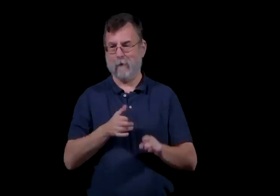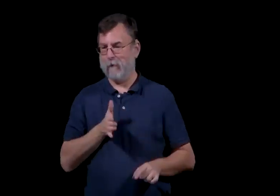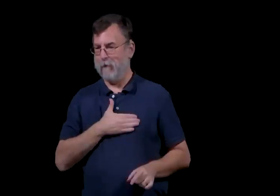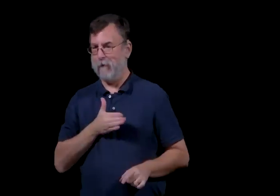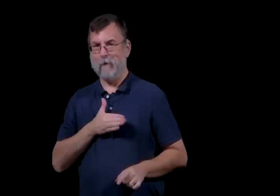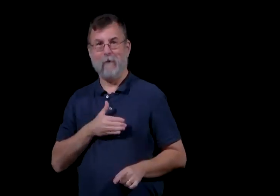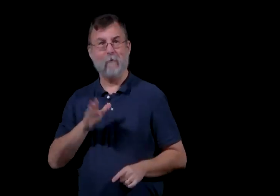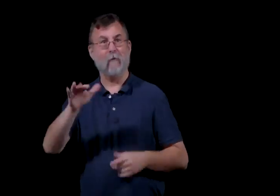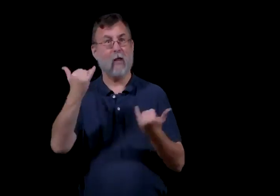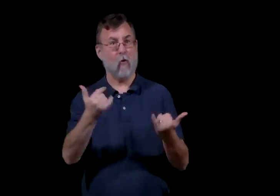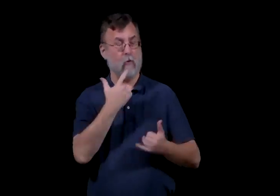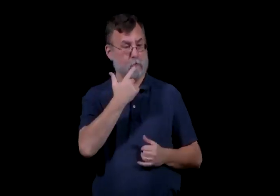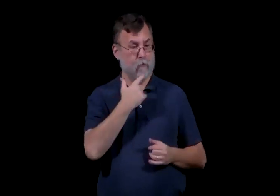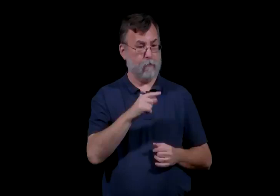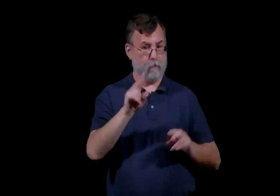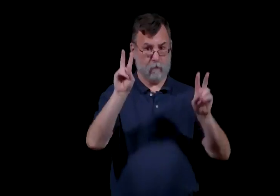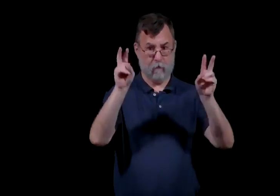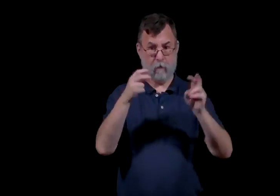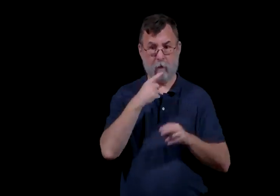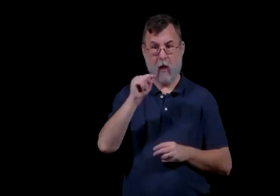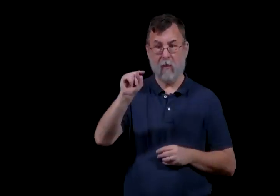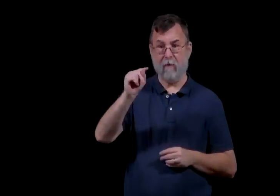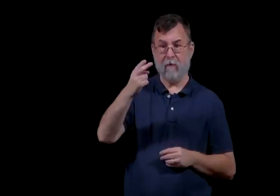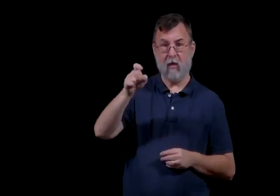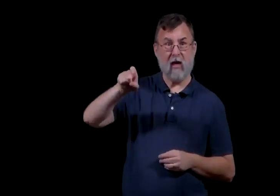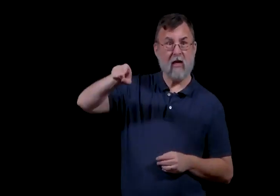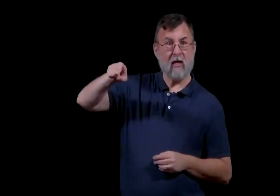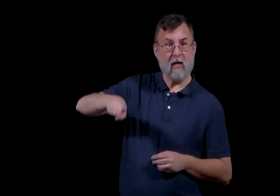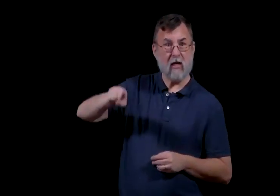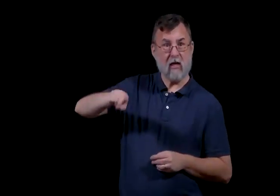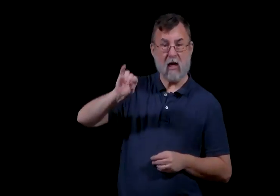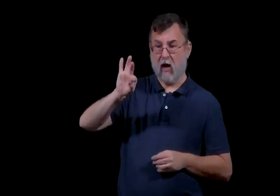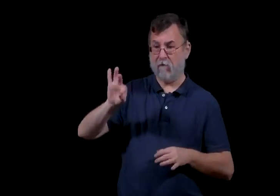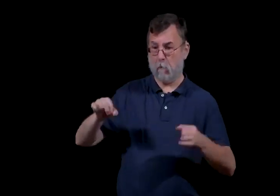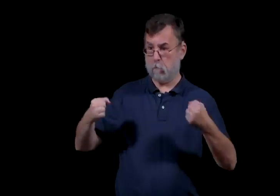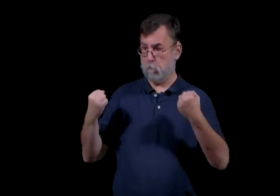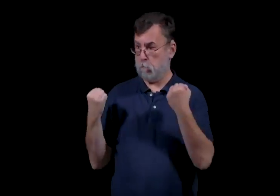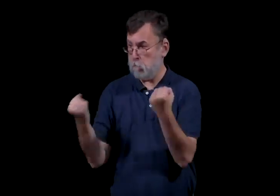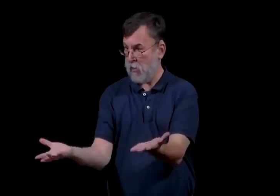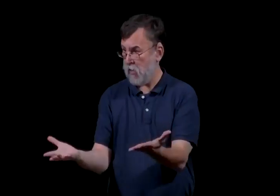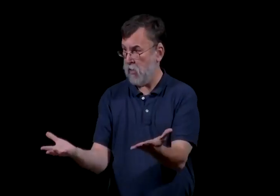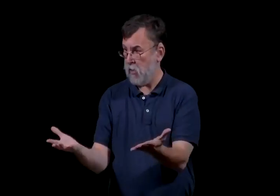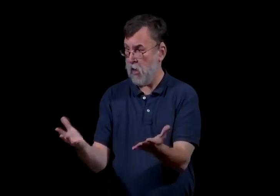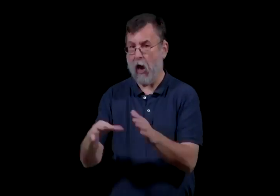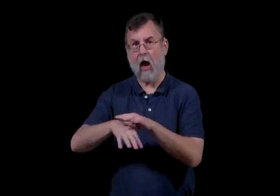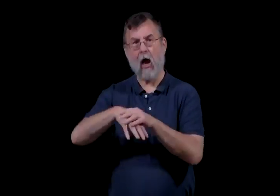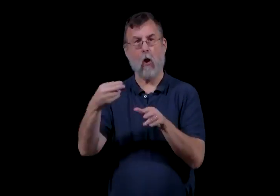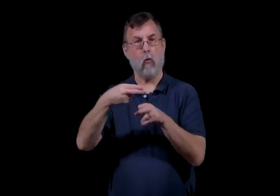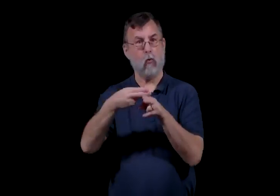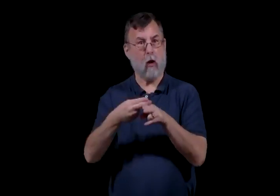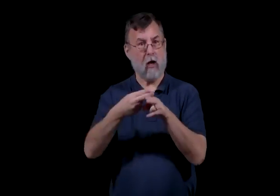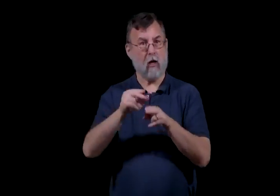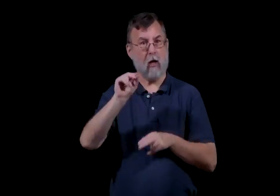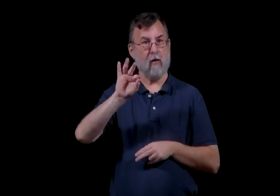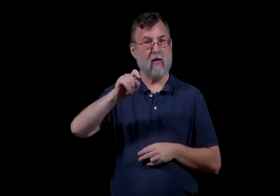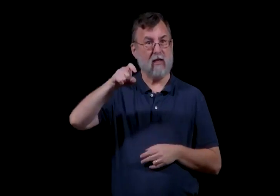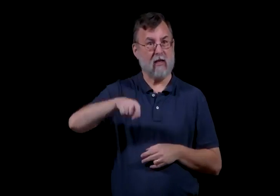And they have that, you know, beam me up, Scotty, that kind of thing. So the needs of many outweigh